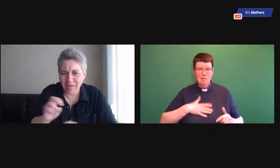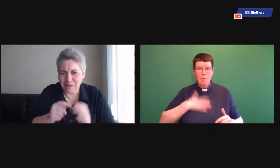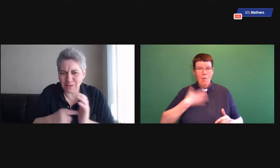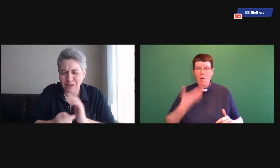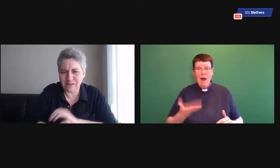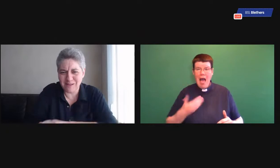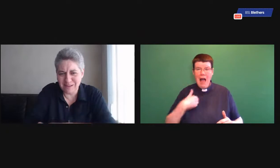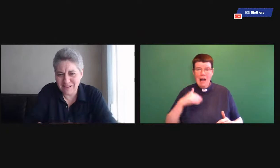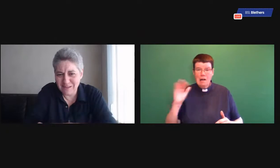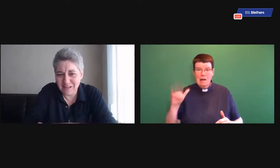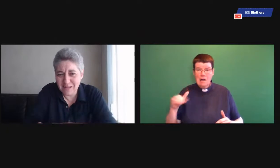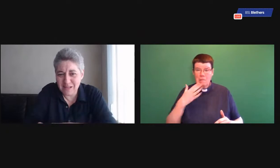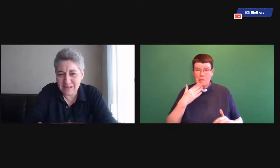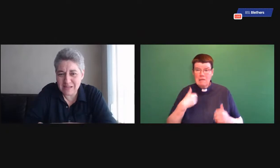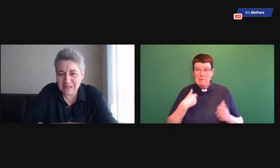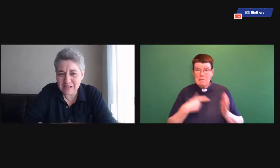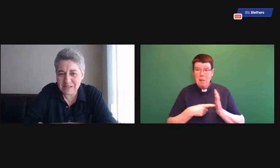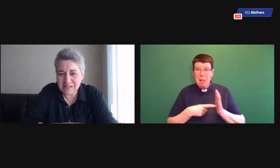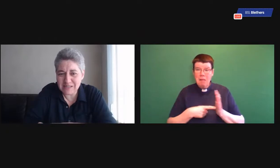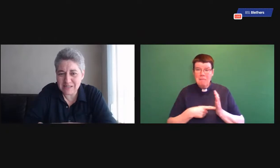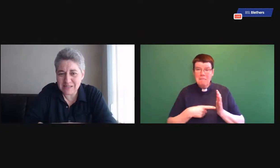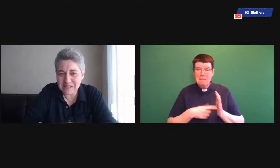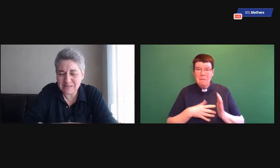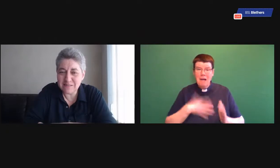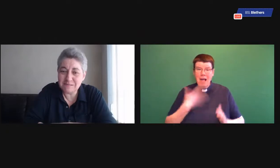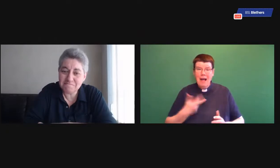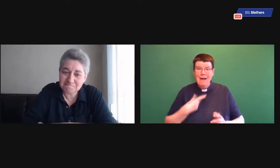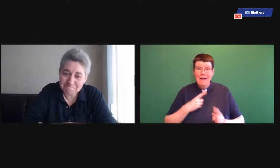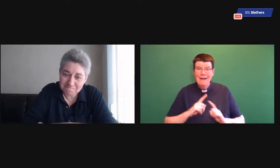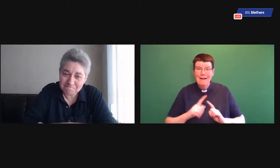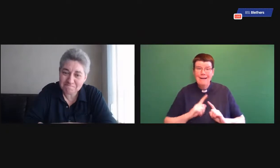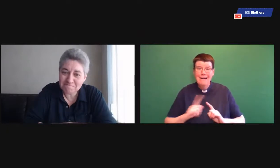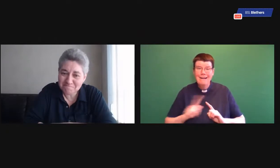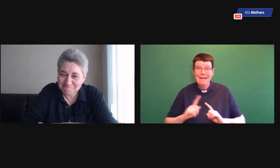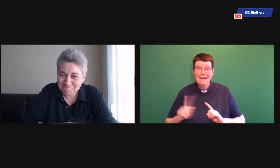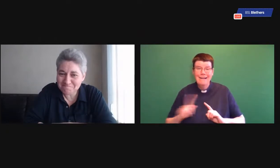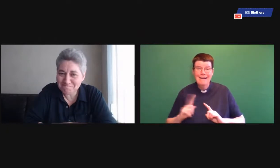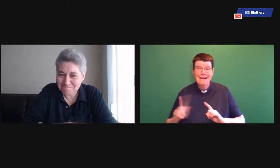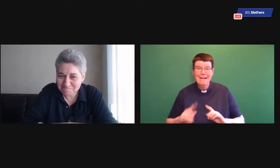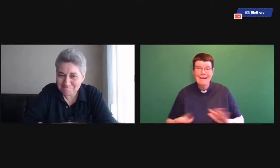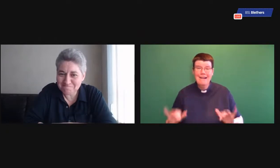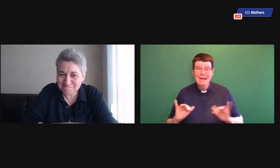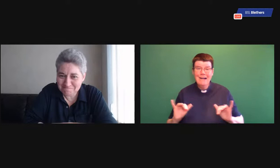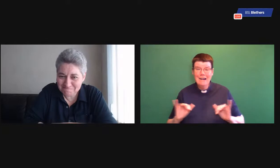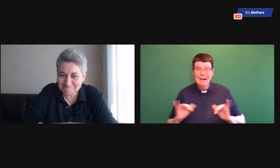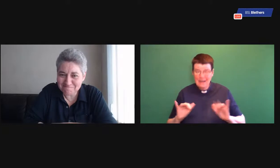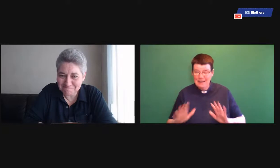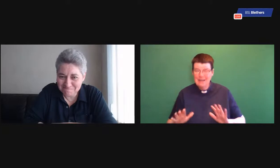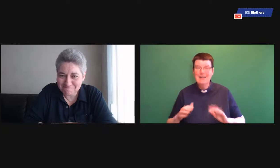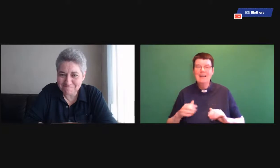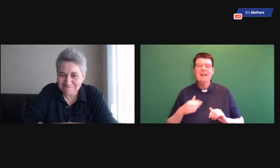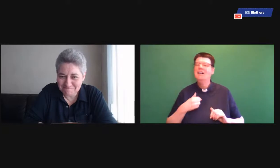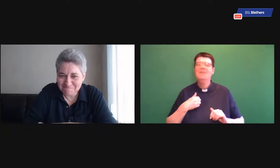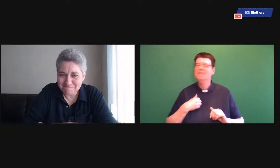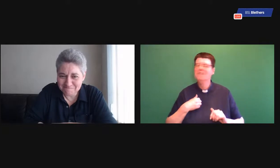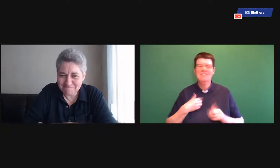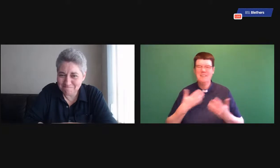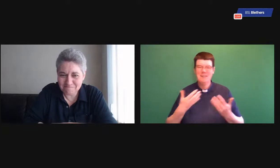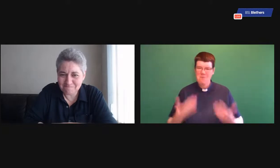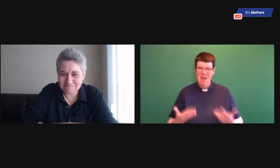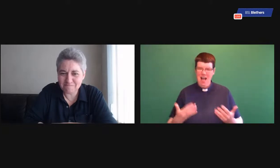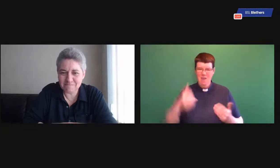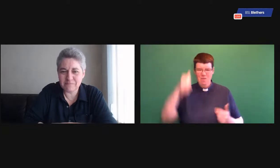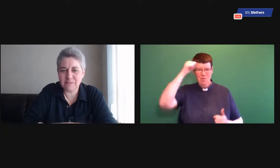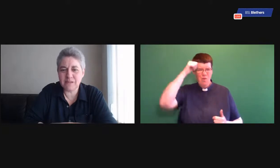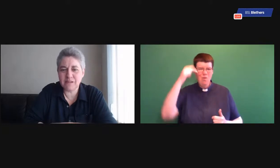much coffee all day. And I didn't like to ask for the toilet, but I was full up all the time. So I'm